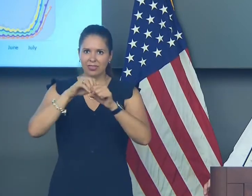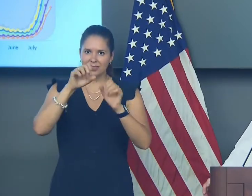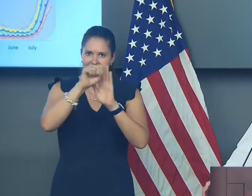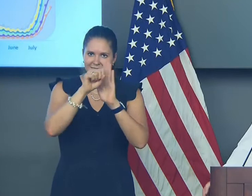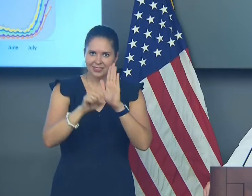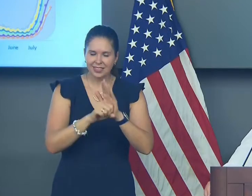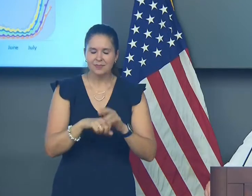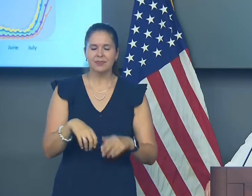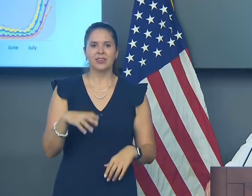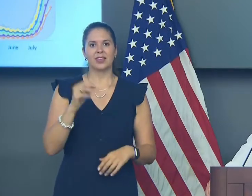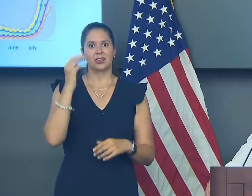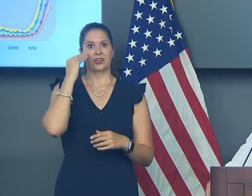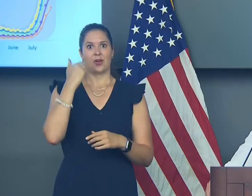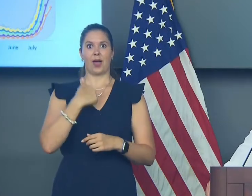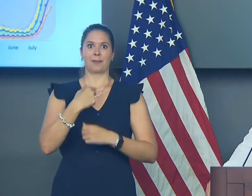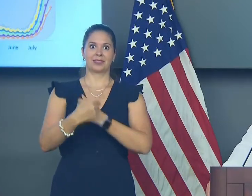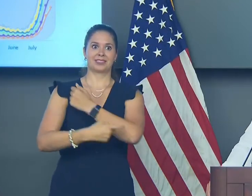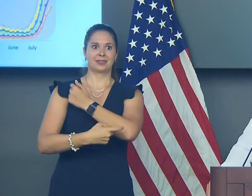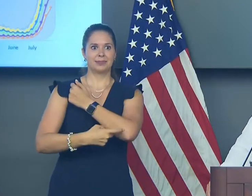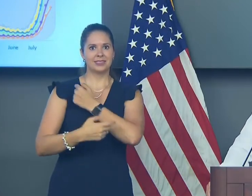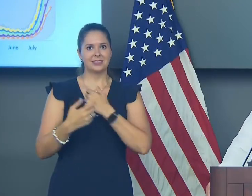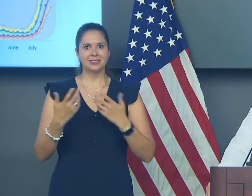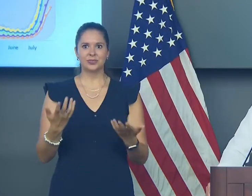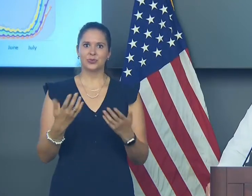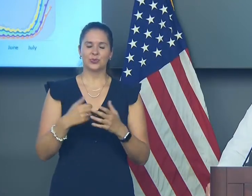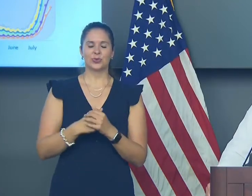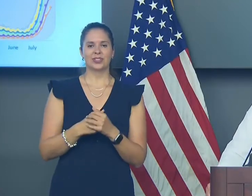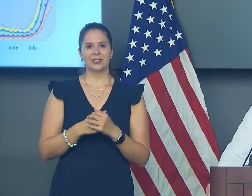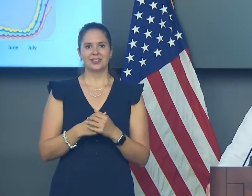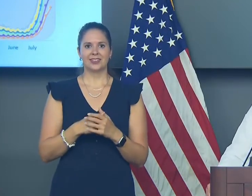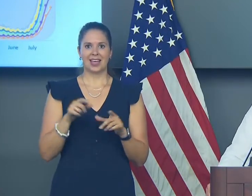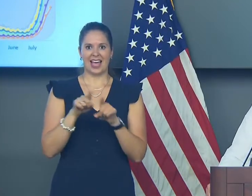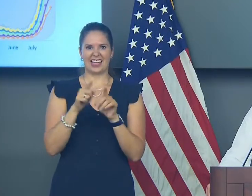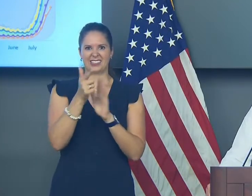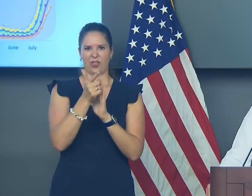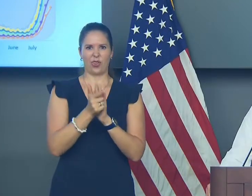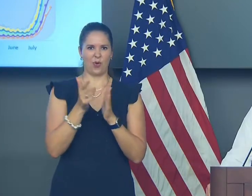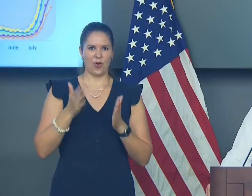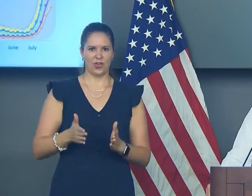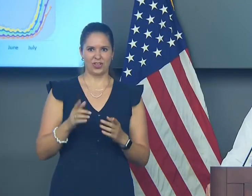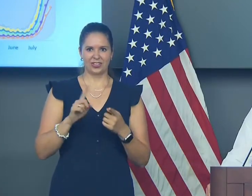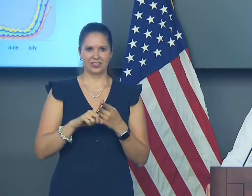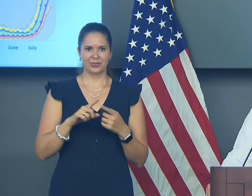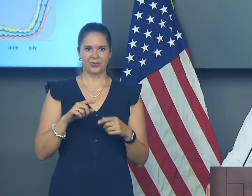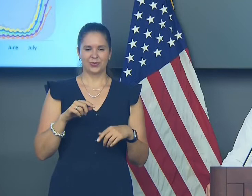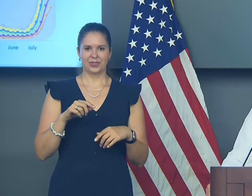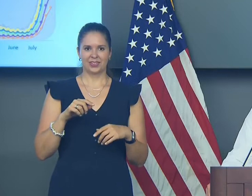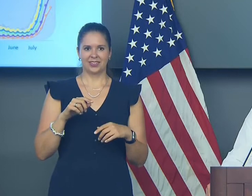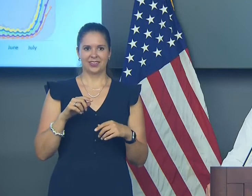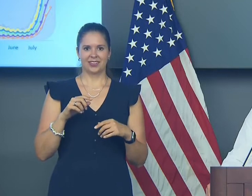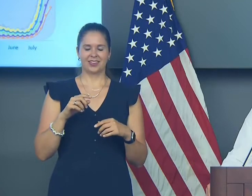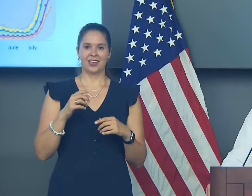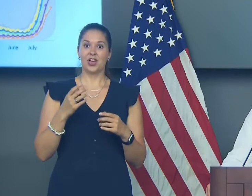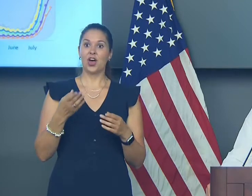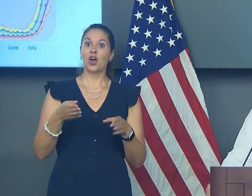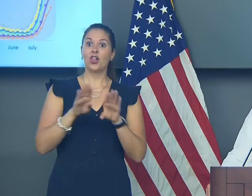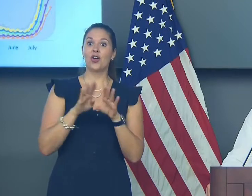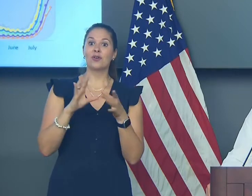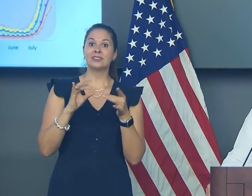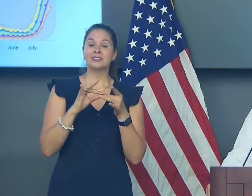then, you know, I'm tempted to, as a lawyer, to close on